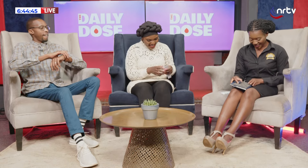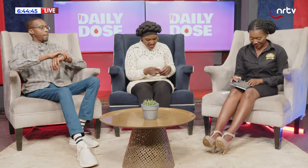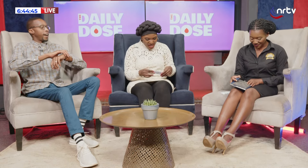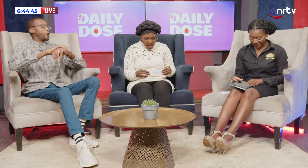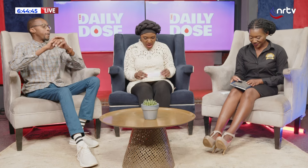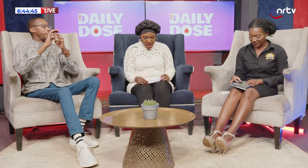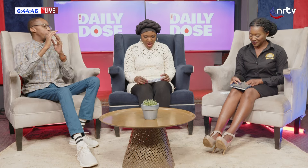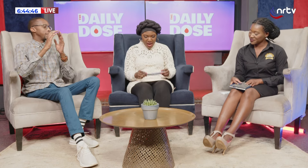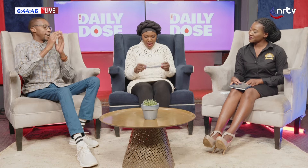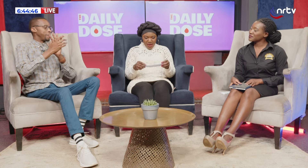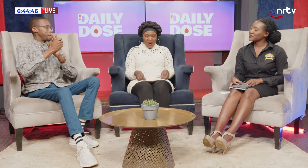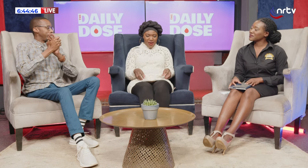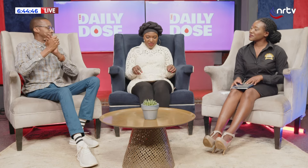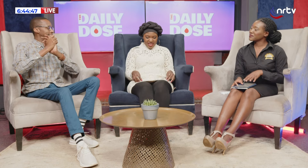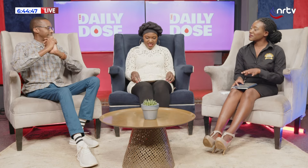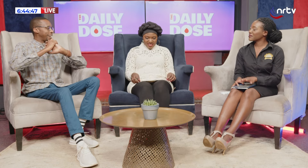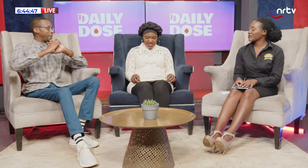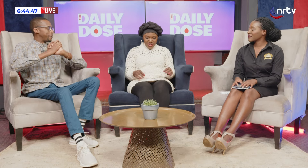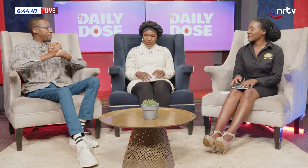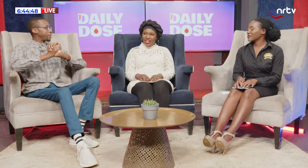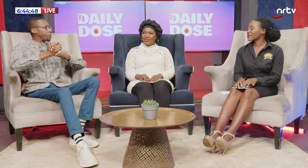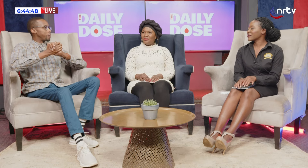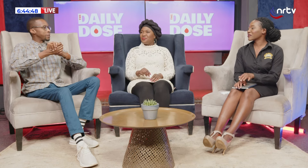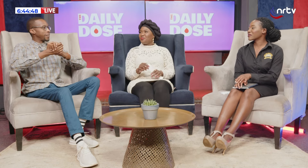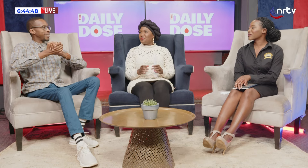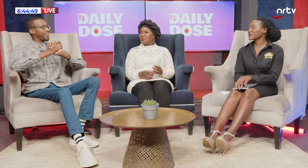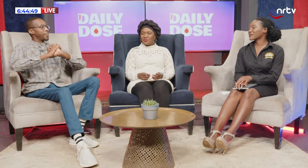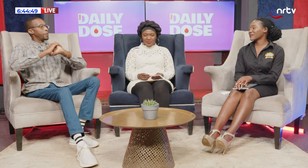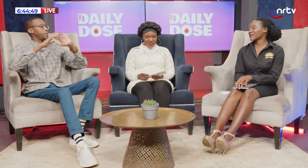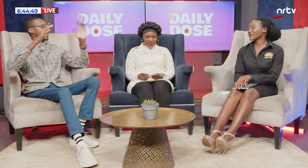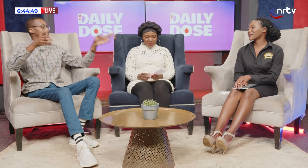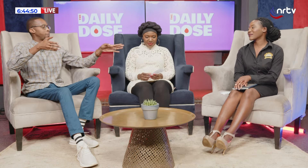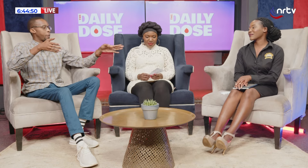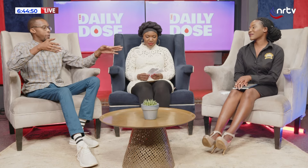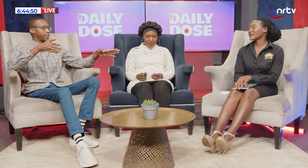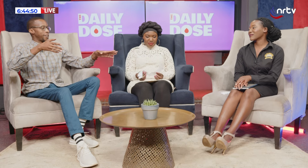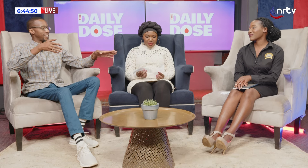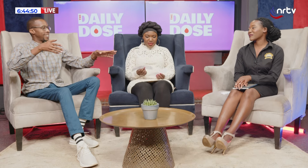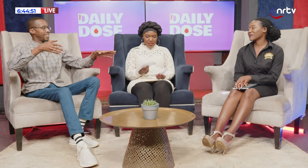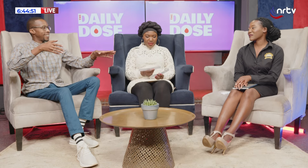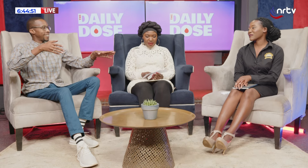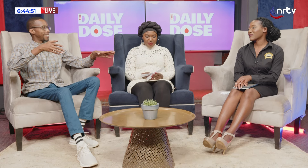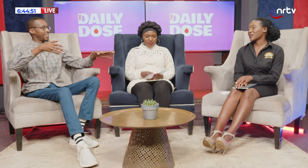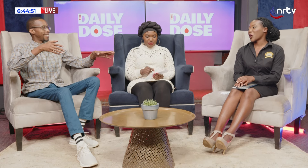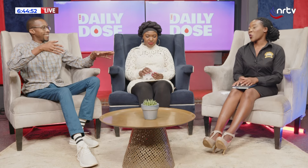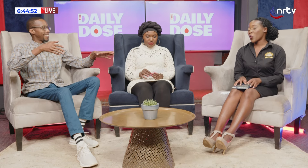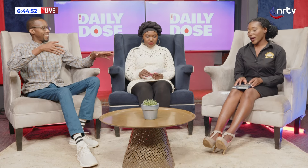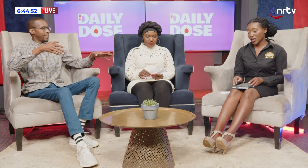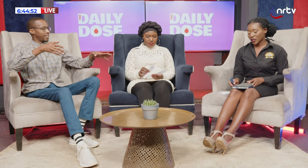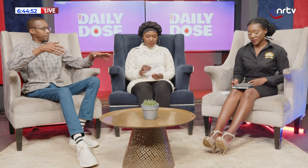Yes. I know we're running low on time here, but I'm having too much fun. Mm-hmm. Do you have anything else before we sign out? Well, I